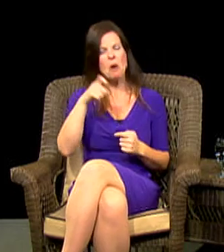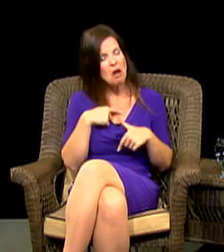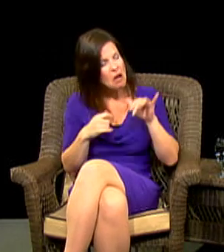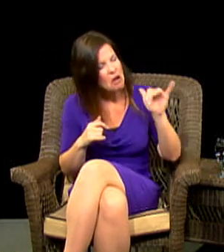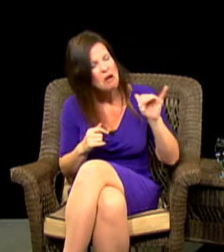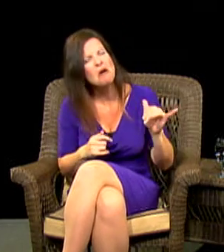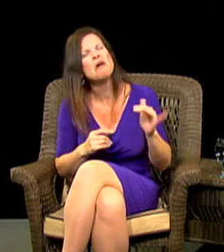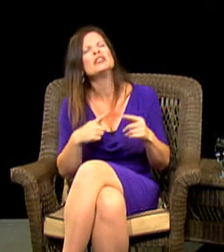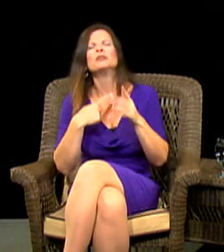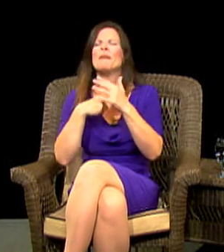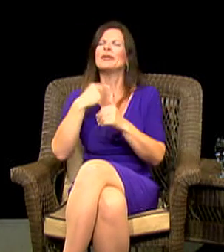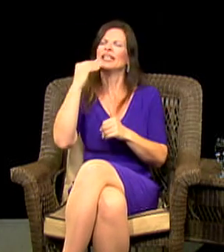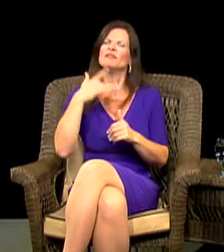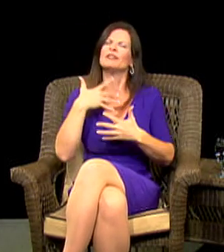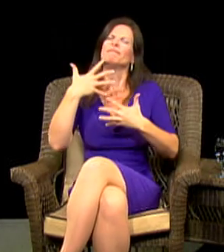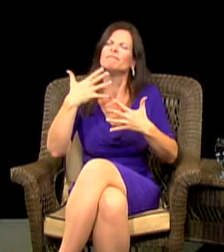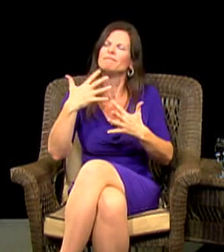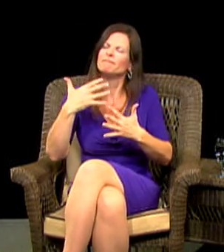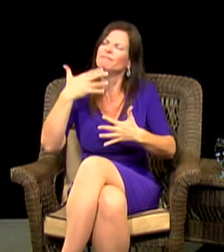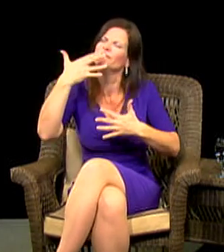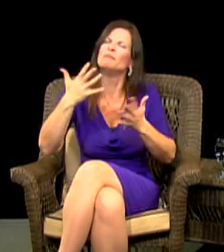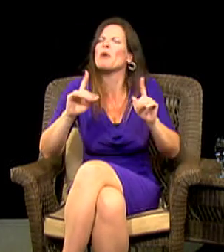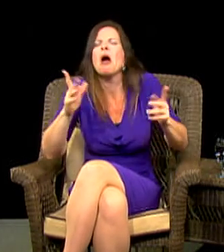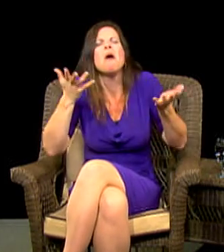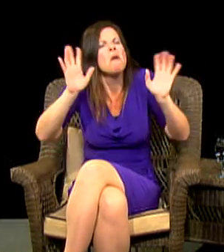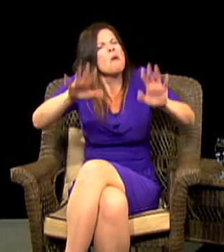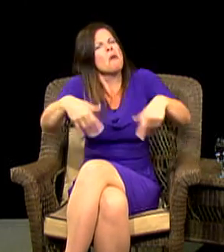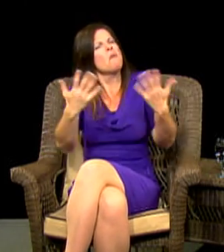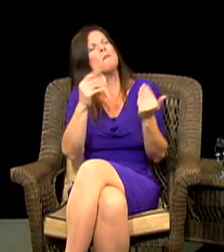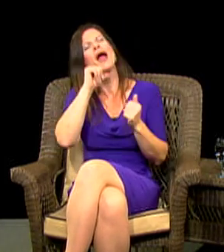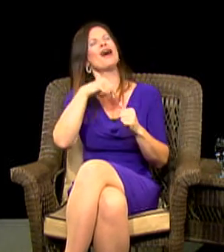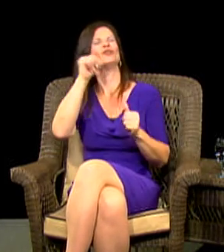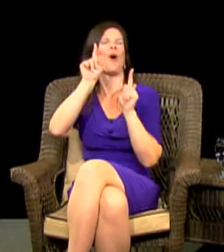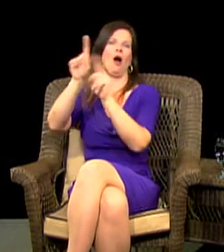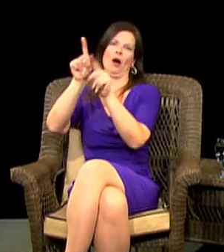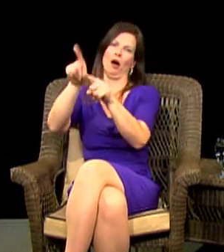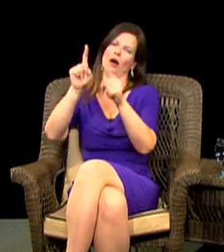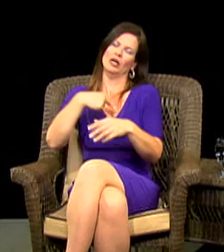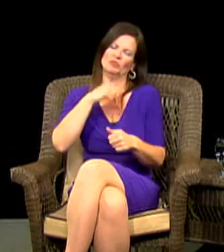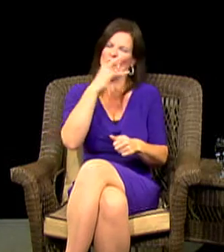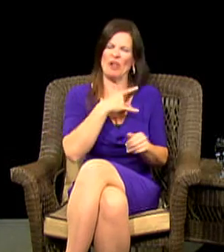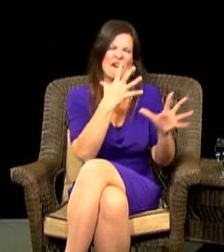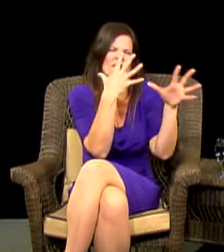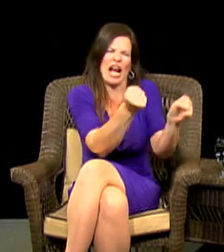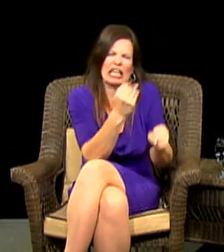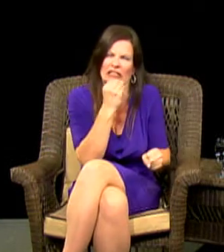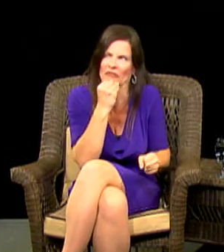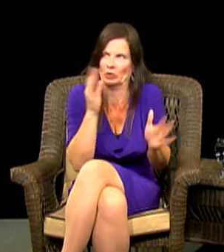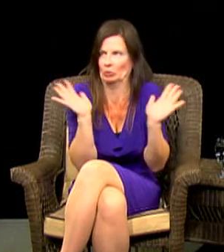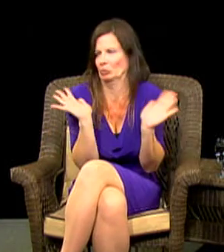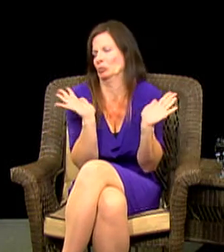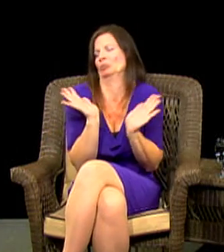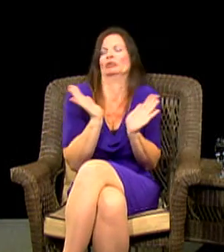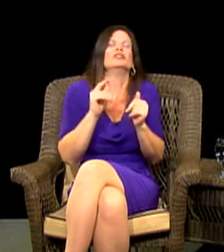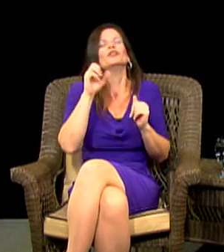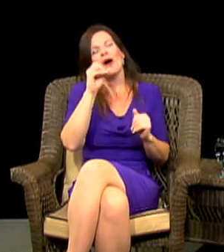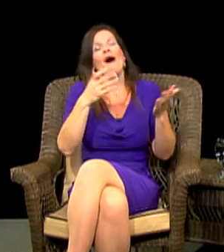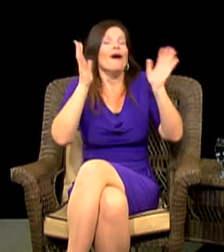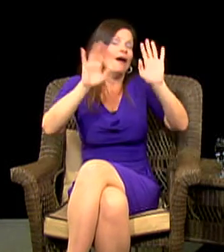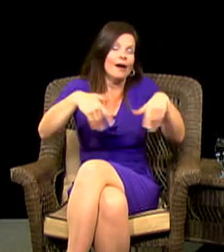ill. Apparently, at that time, things had been happening at Chipotle. I mean, I don't go there very often myself. I